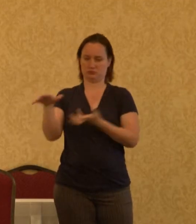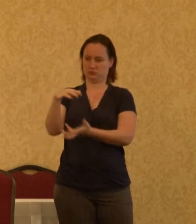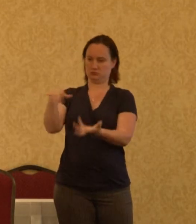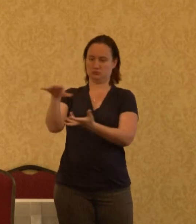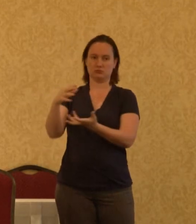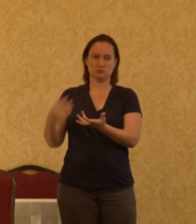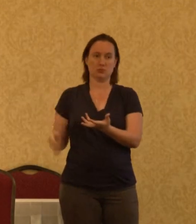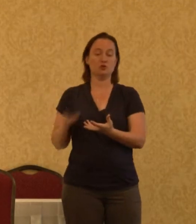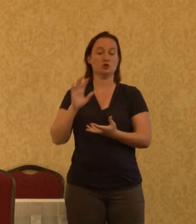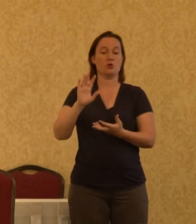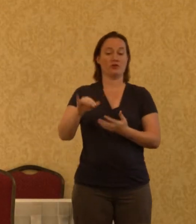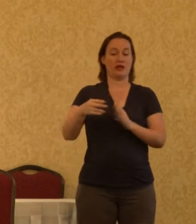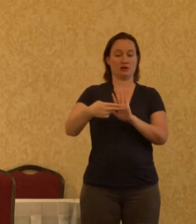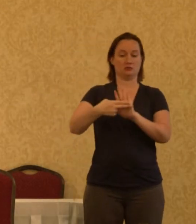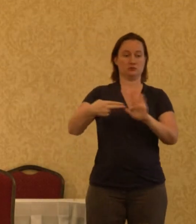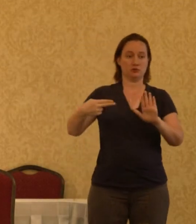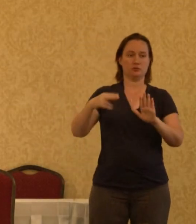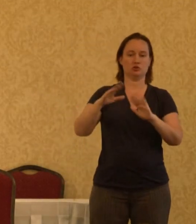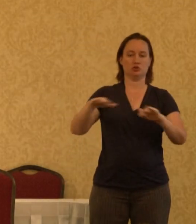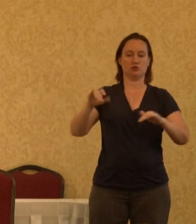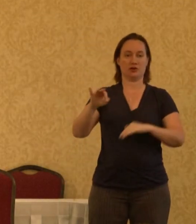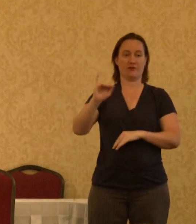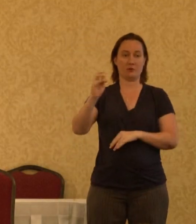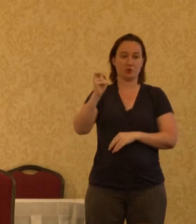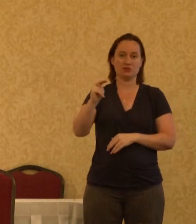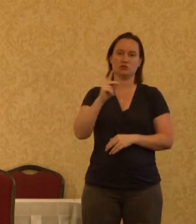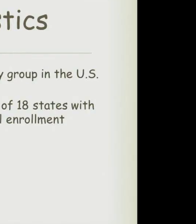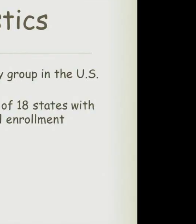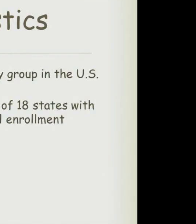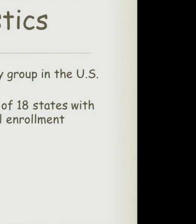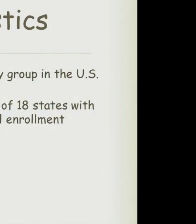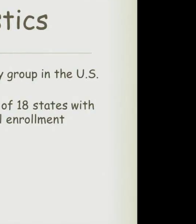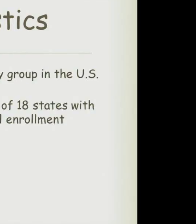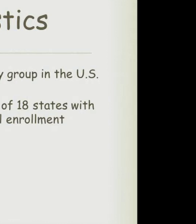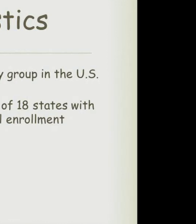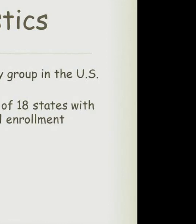children of immigration, is very useful.